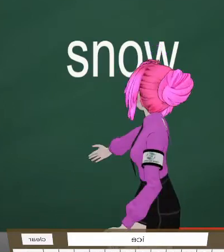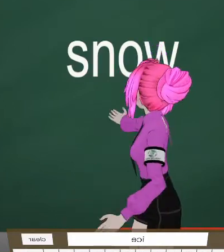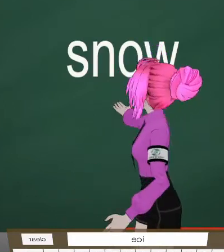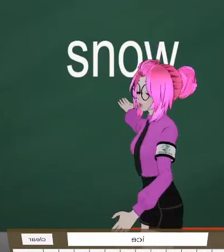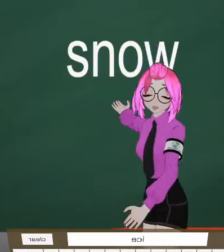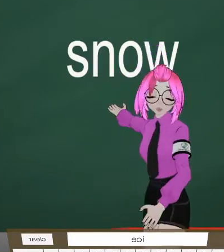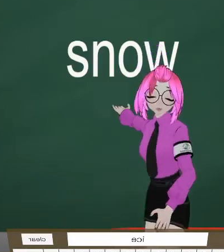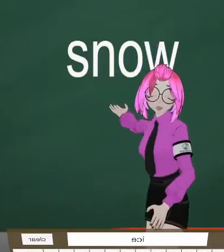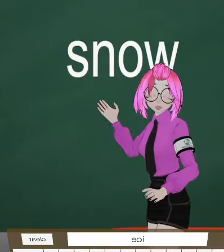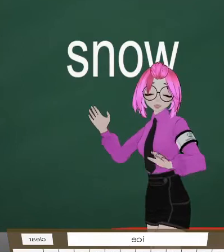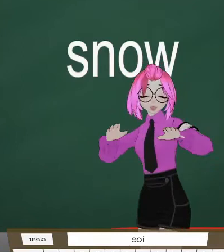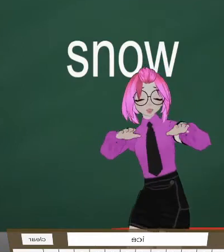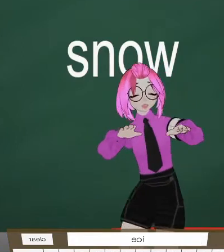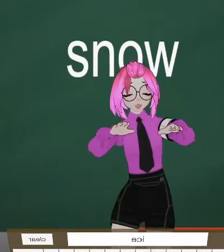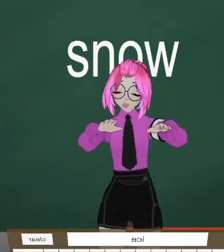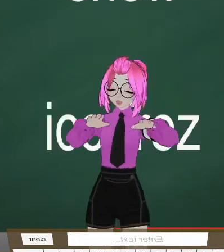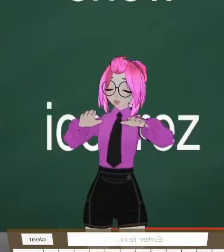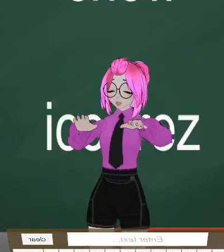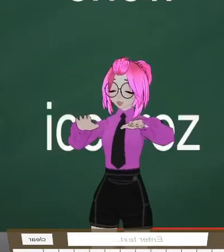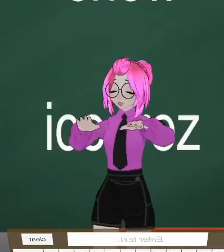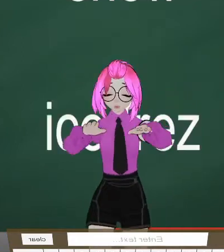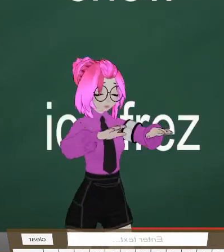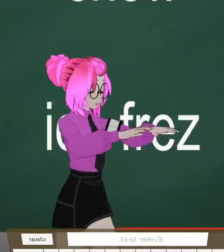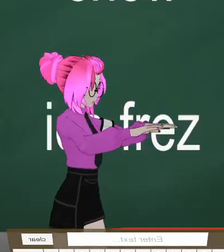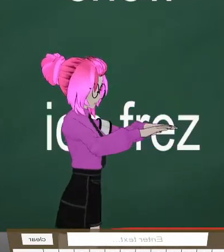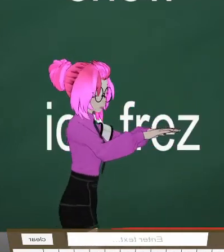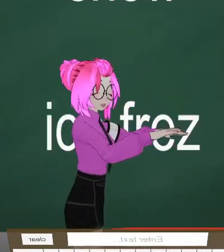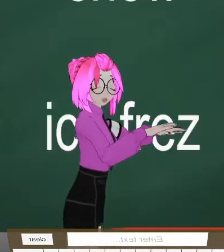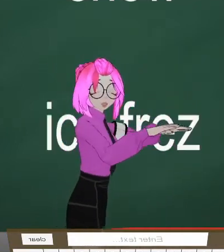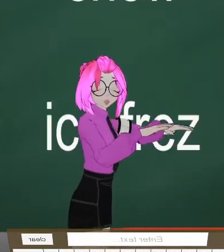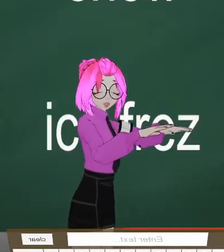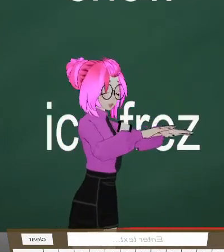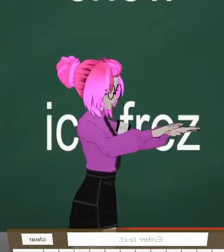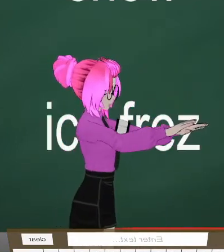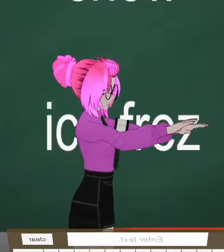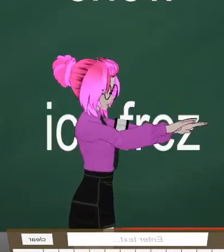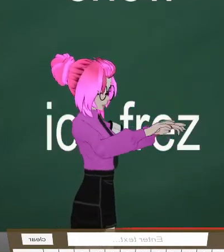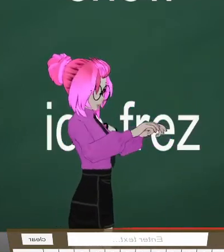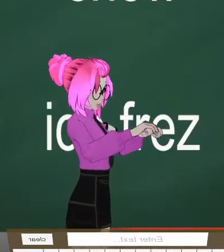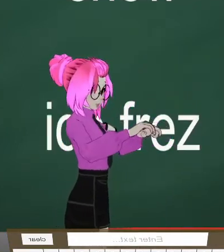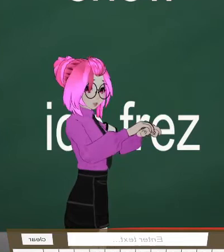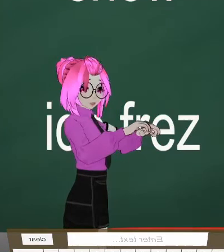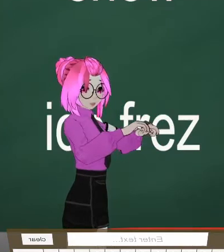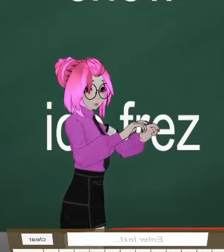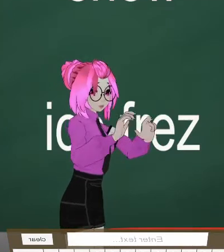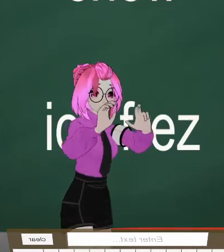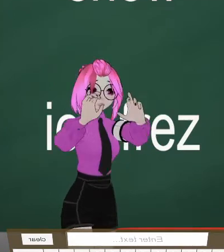ice or freeze you're gonna be starting with an open hand in front of you like this and then you bend